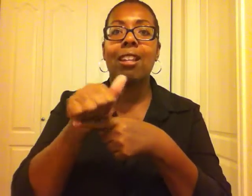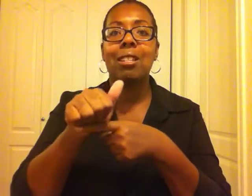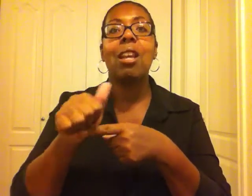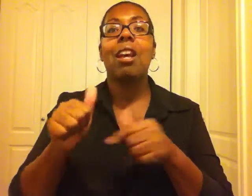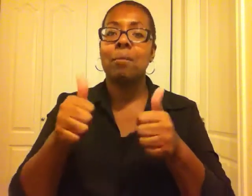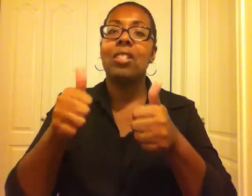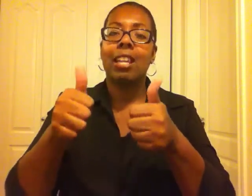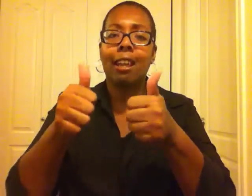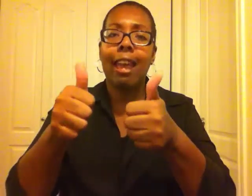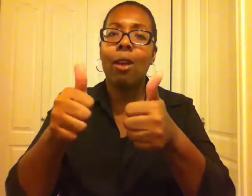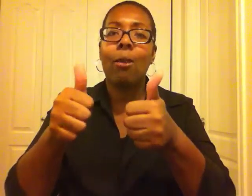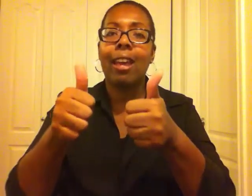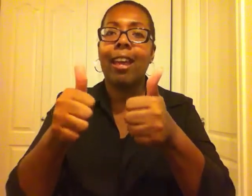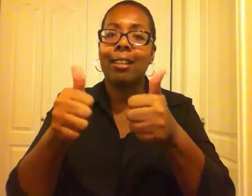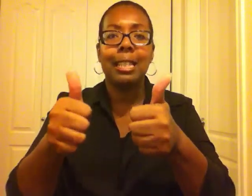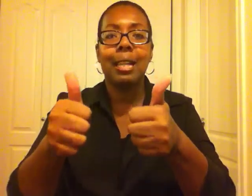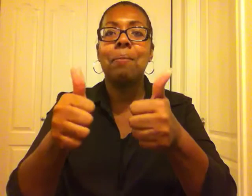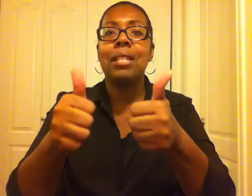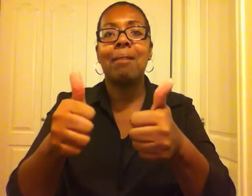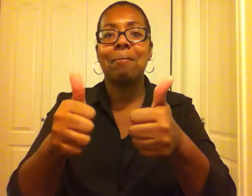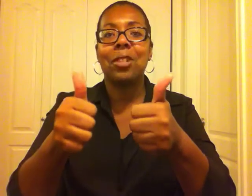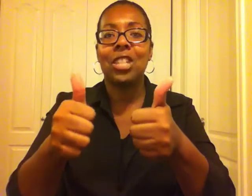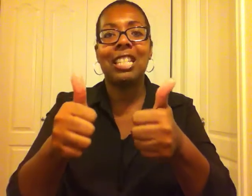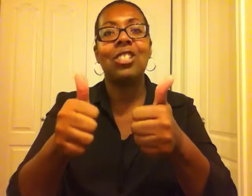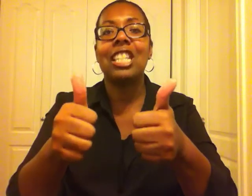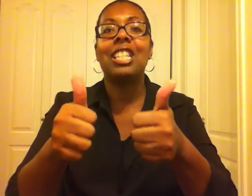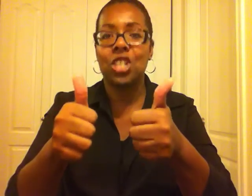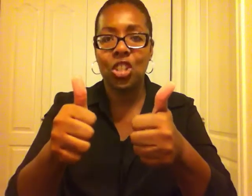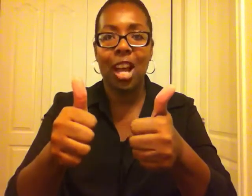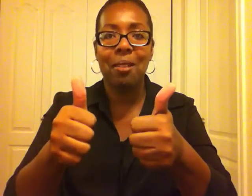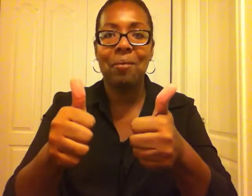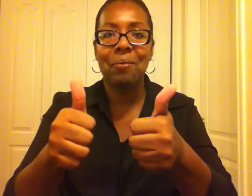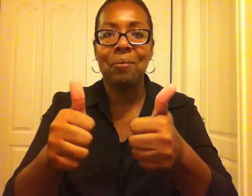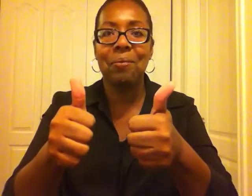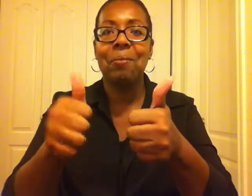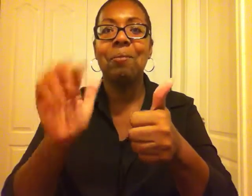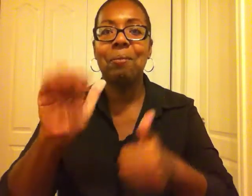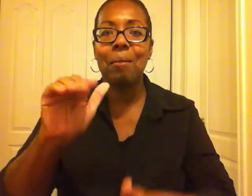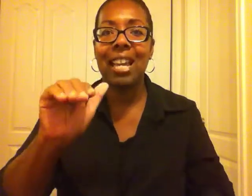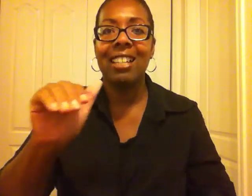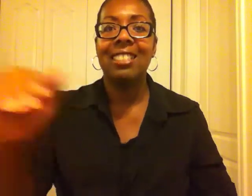practice. I'm just saying A-okay. Thumbs up. You did a good job. Bye-bye.